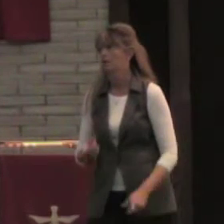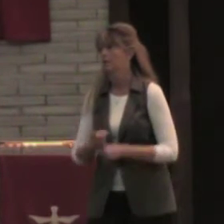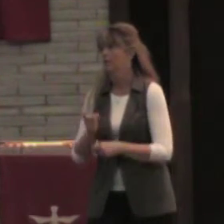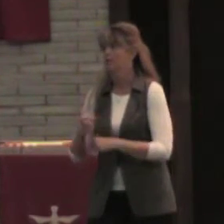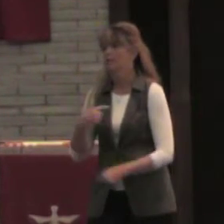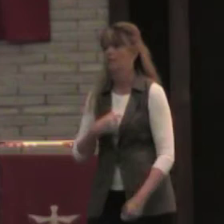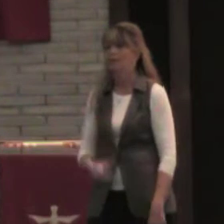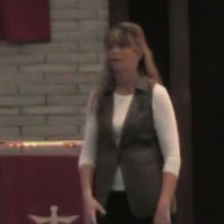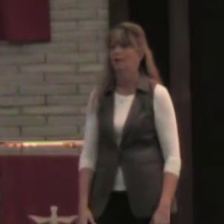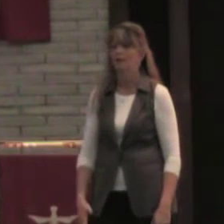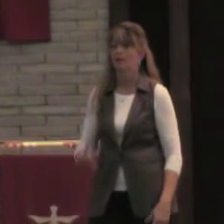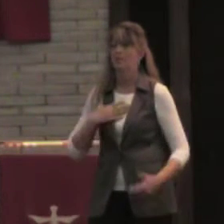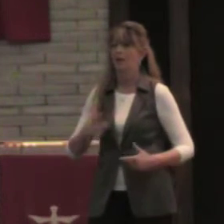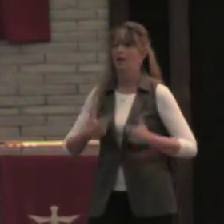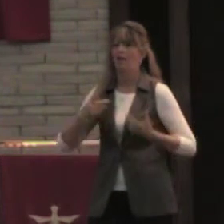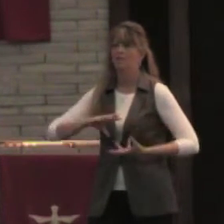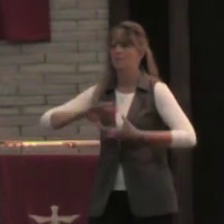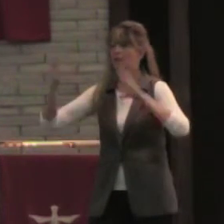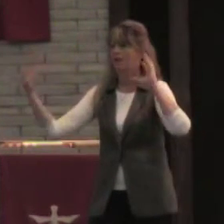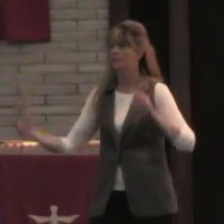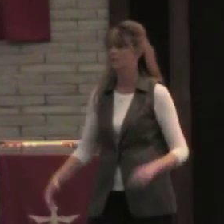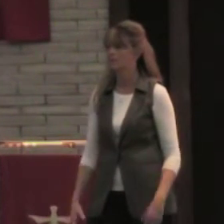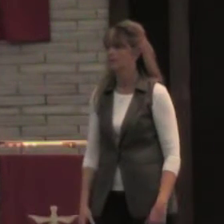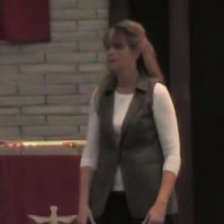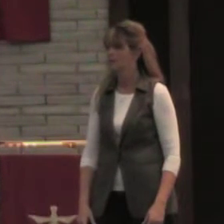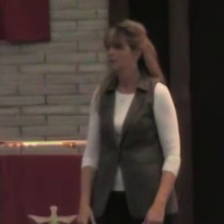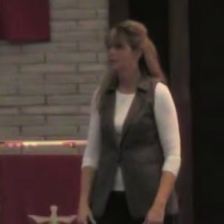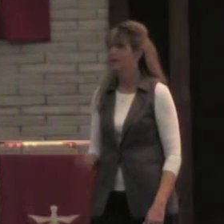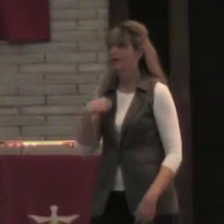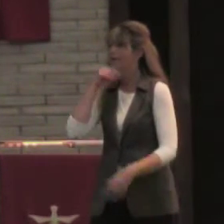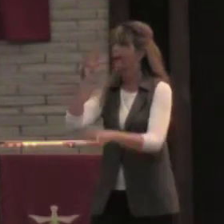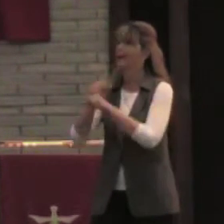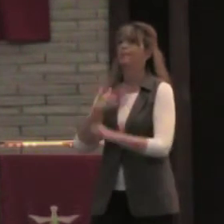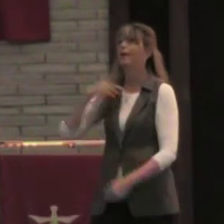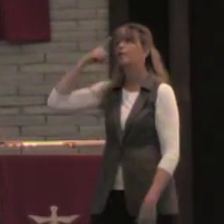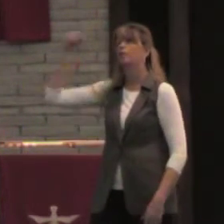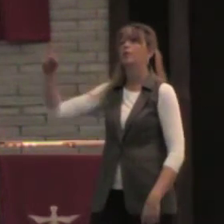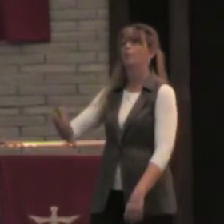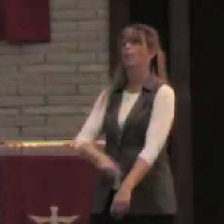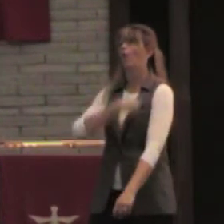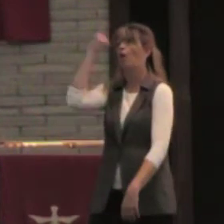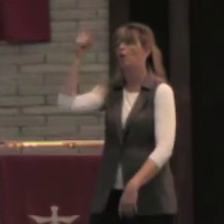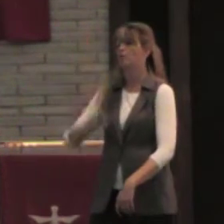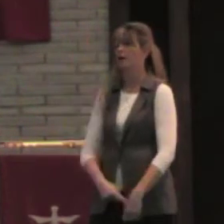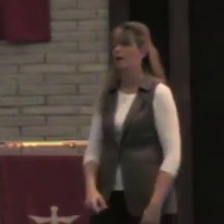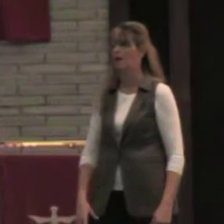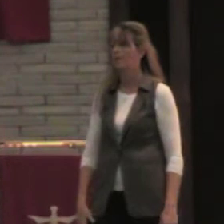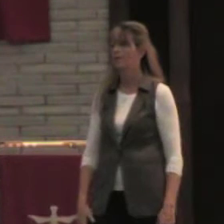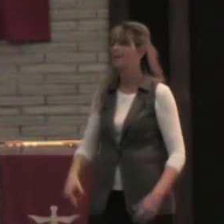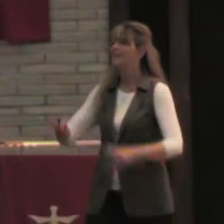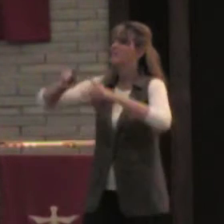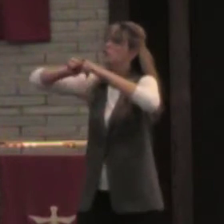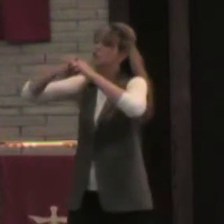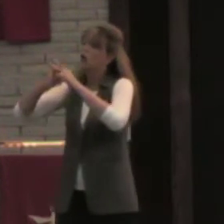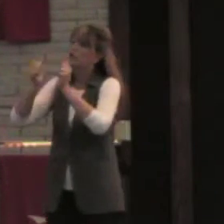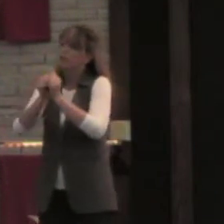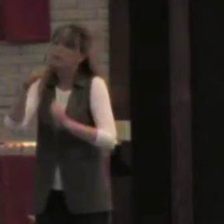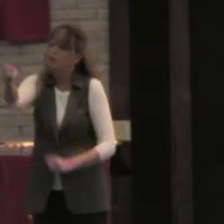happy. Are you kidding me? My life is a mess. I can't get my dreams. I've been dreaming in a long time.